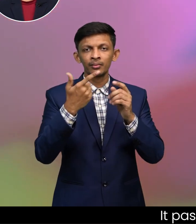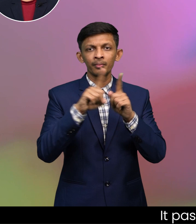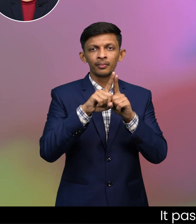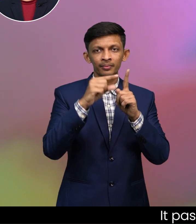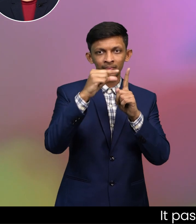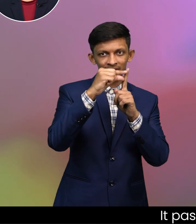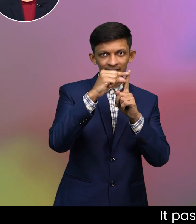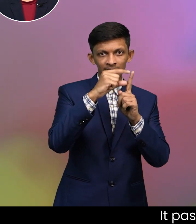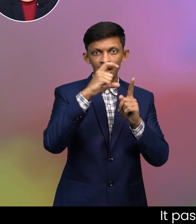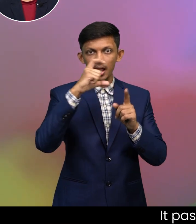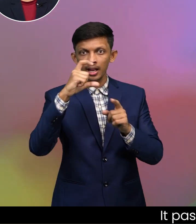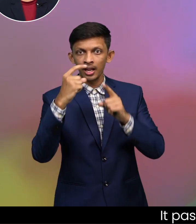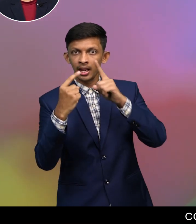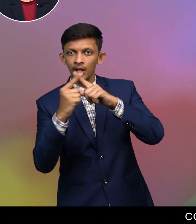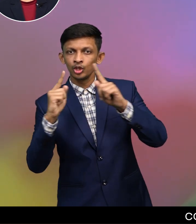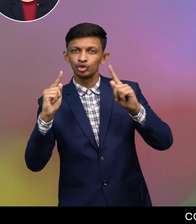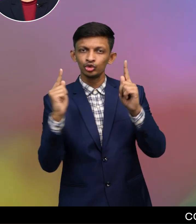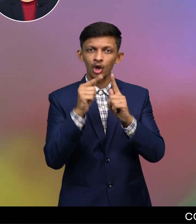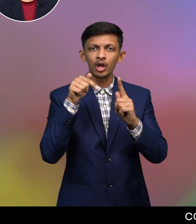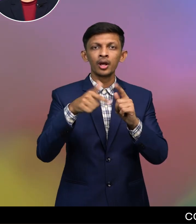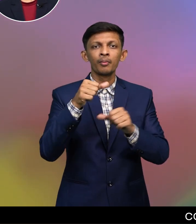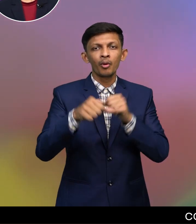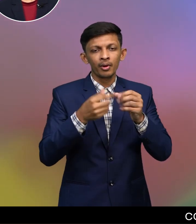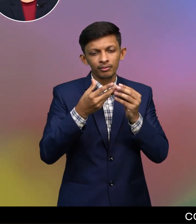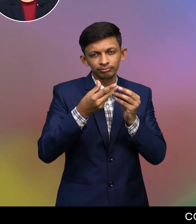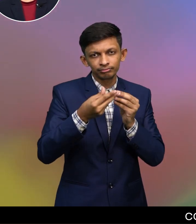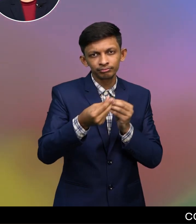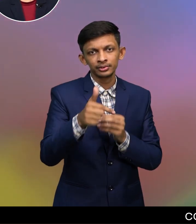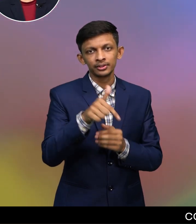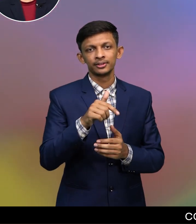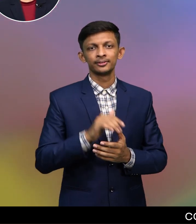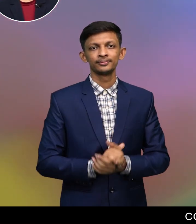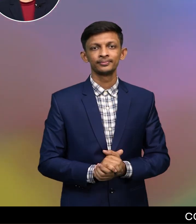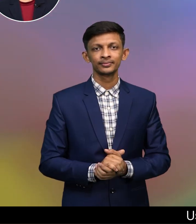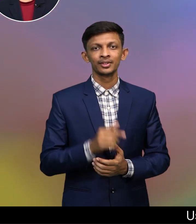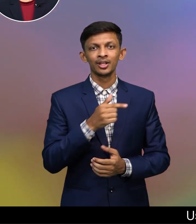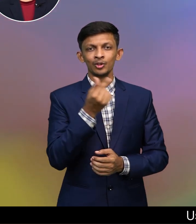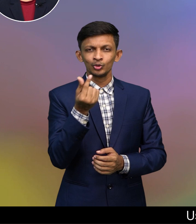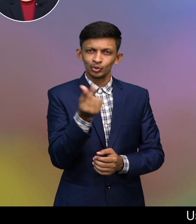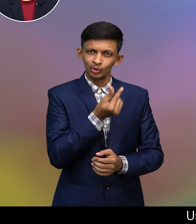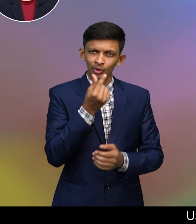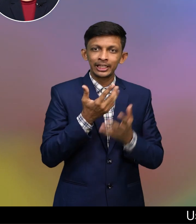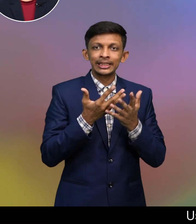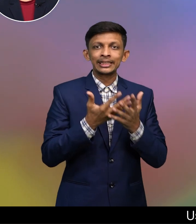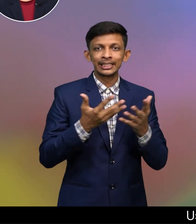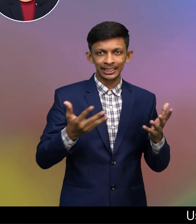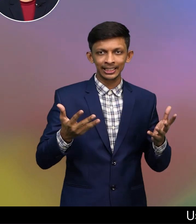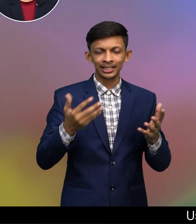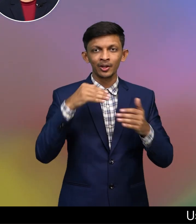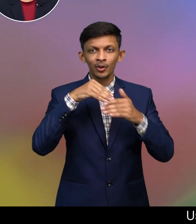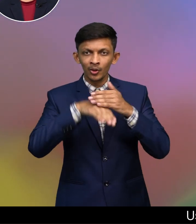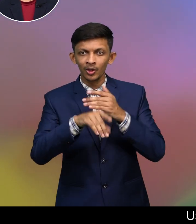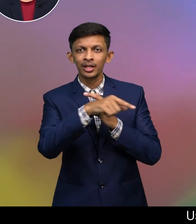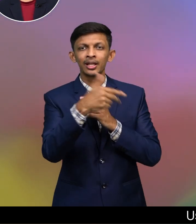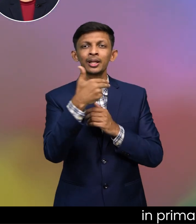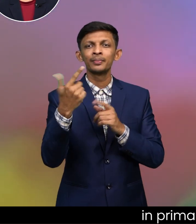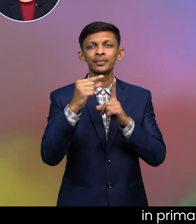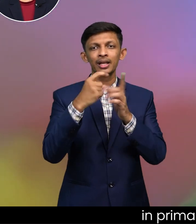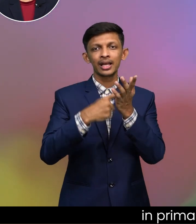The filtrate from glomerular is also